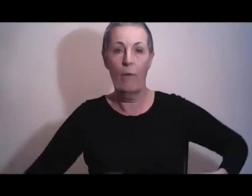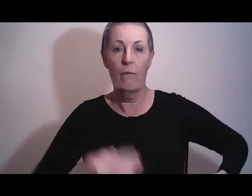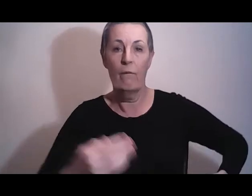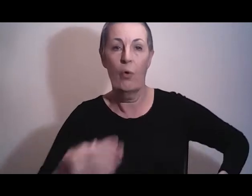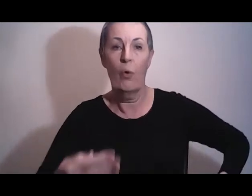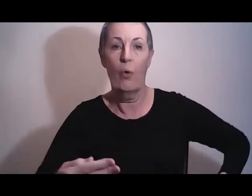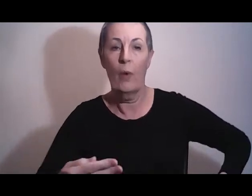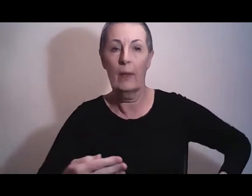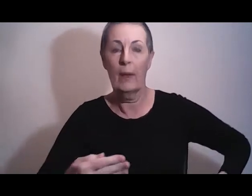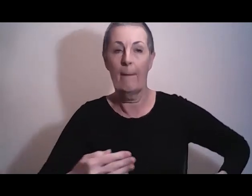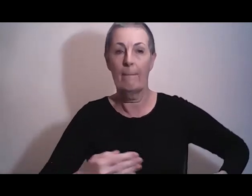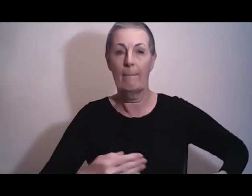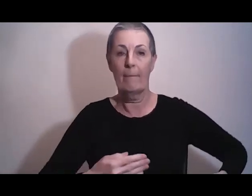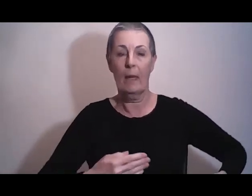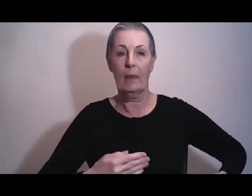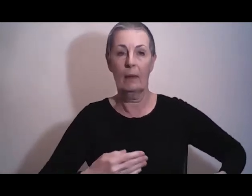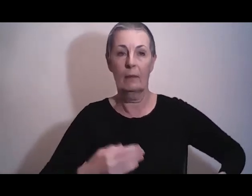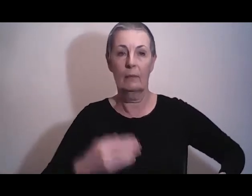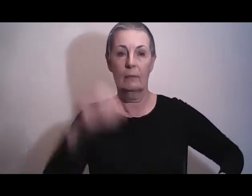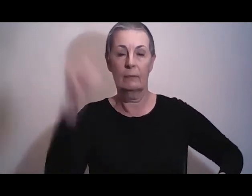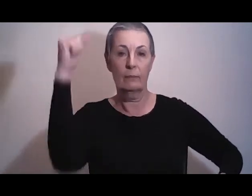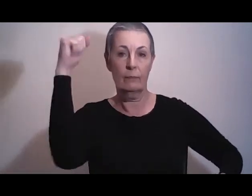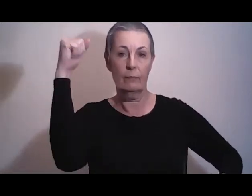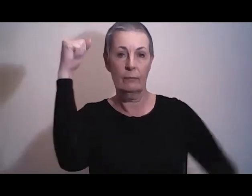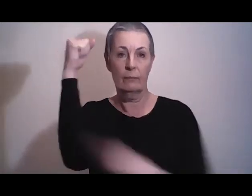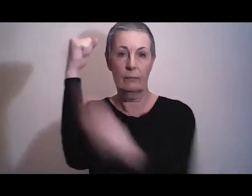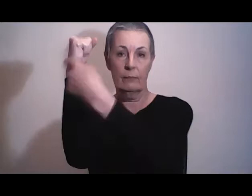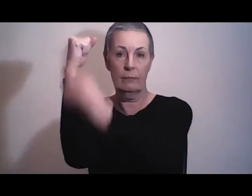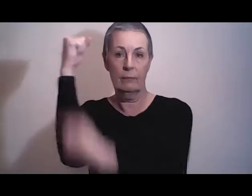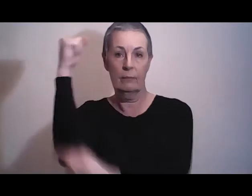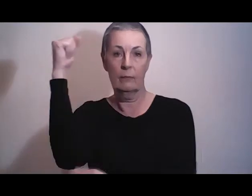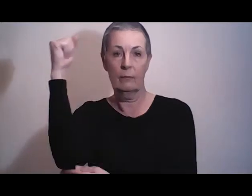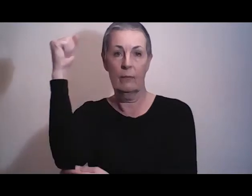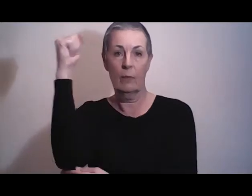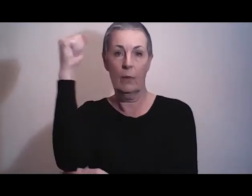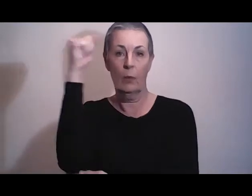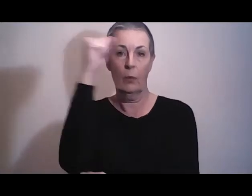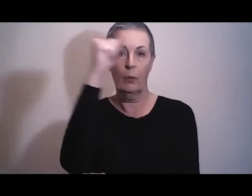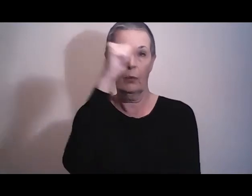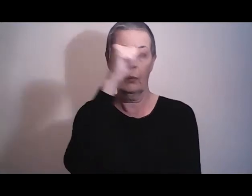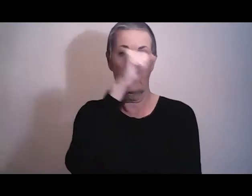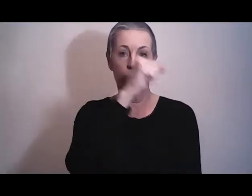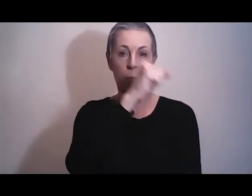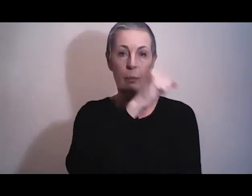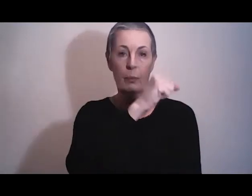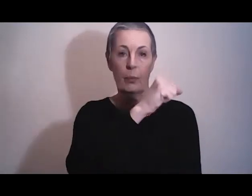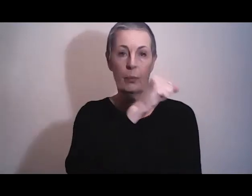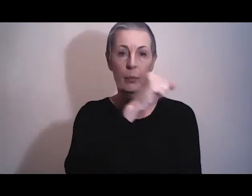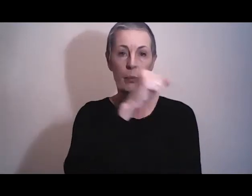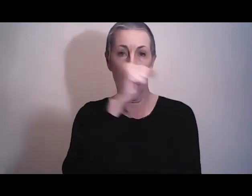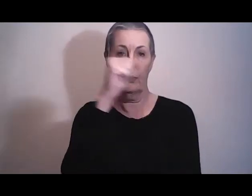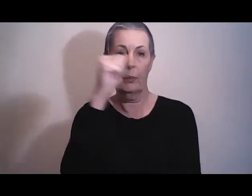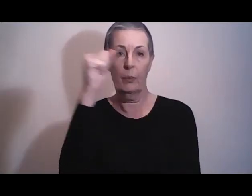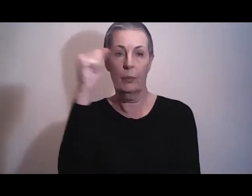my tailbone here, all of this moves in one unit. So I'll just